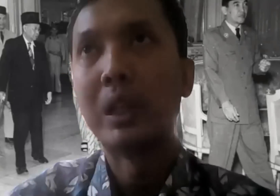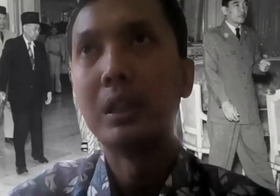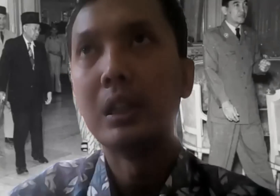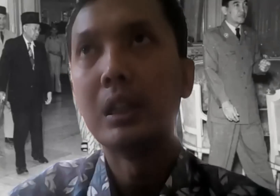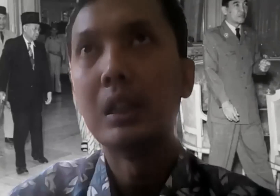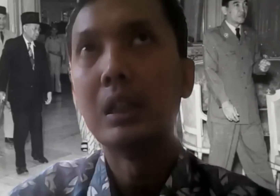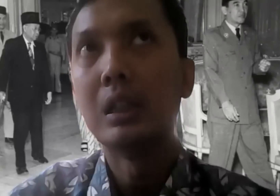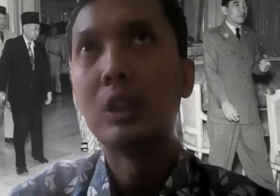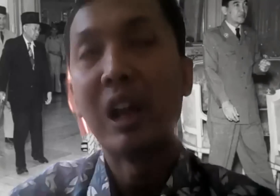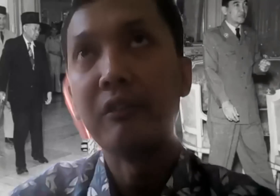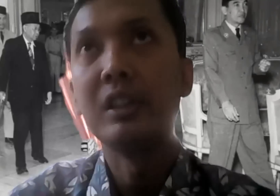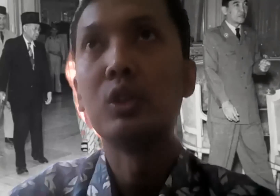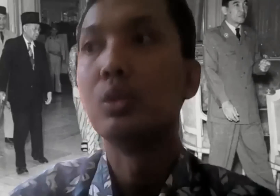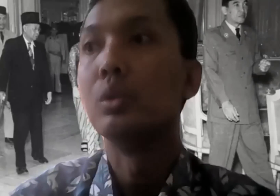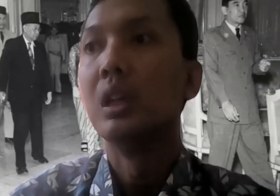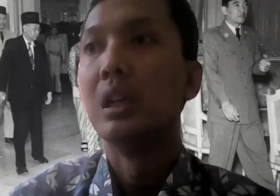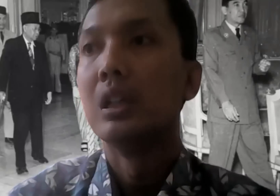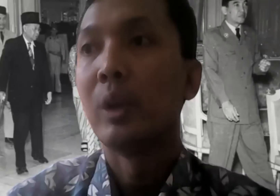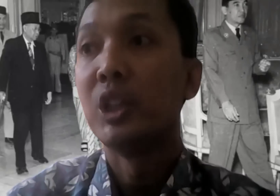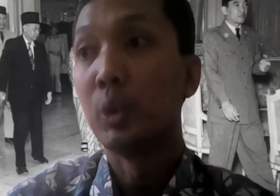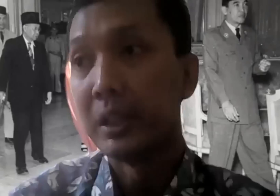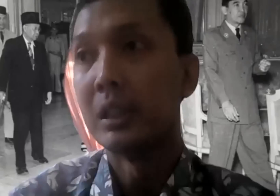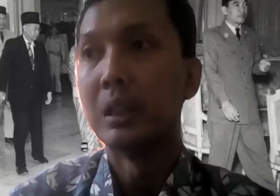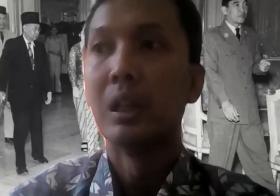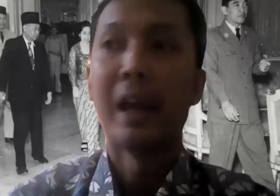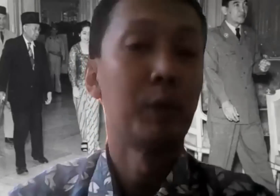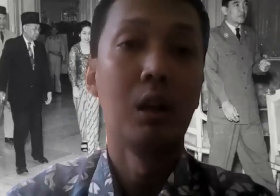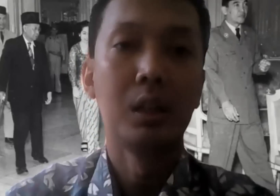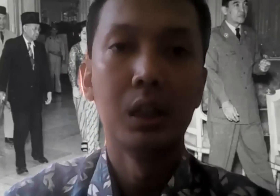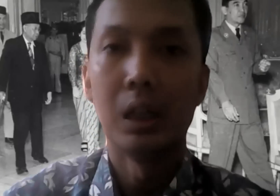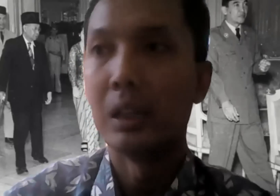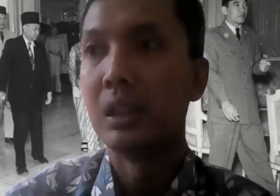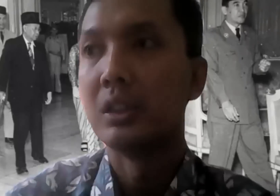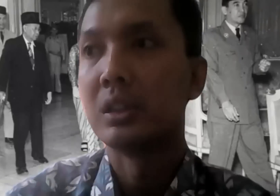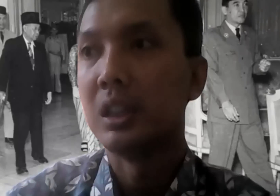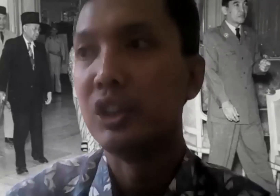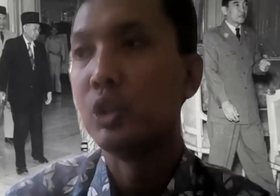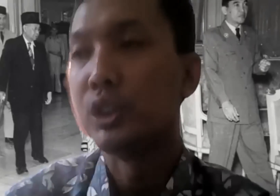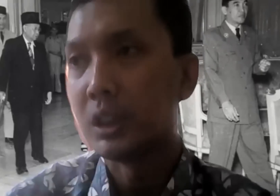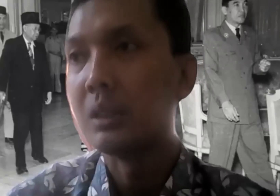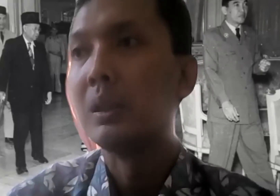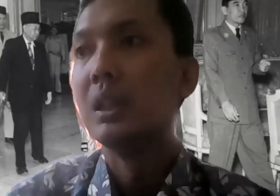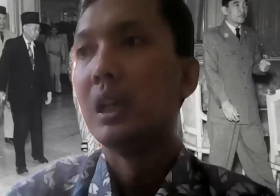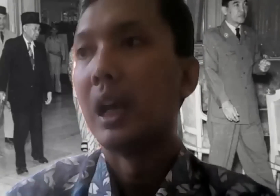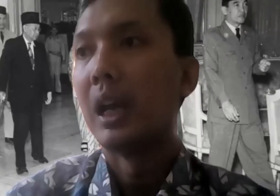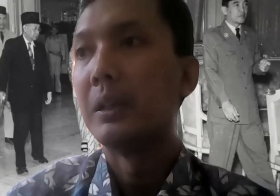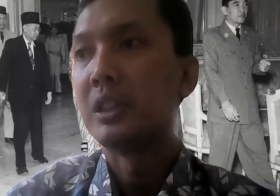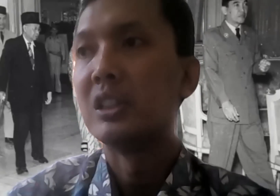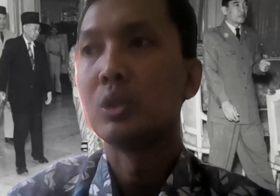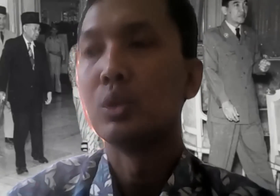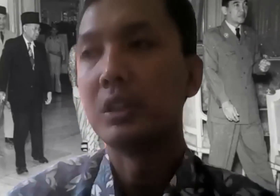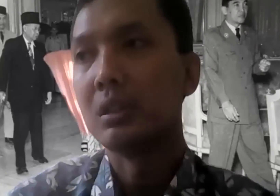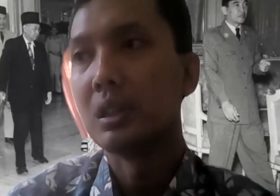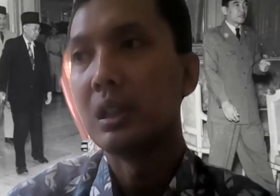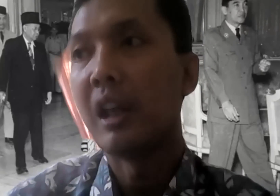from 2012 into 2020. I'm no longer at this institution. And